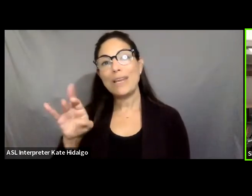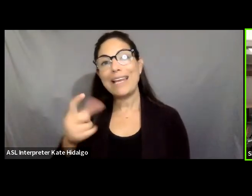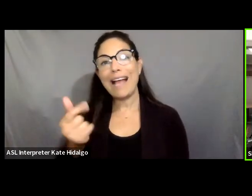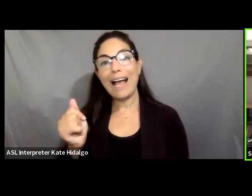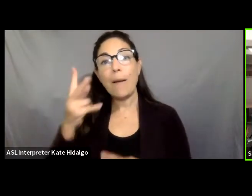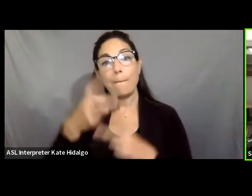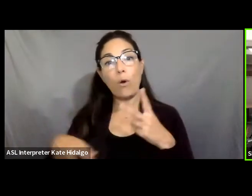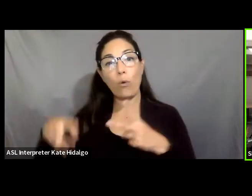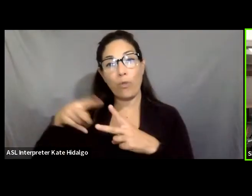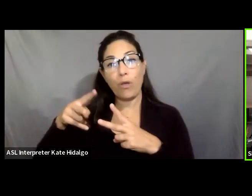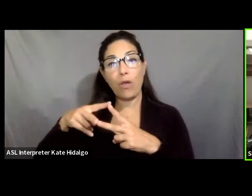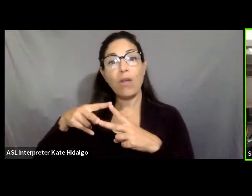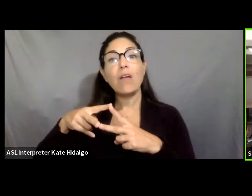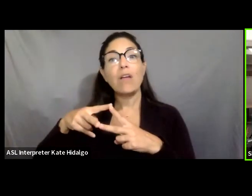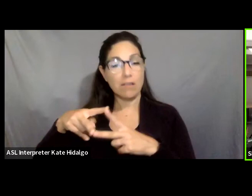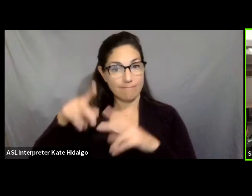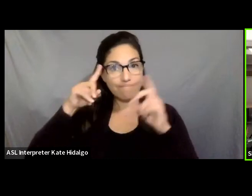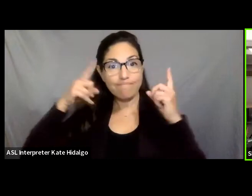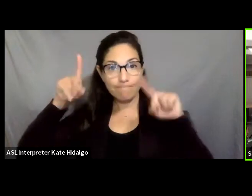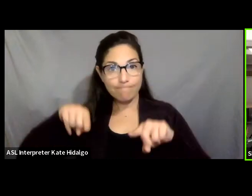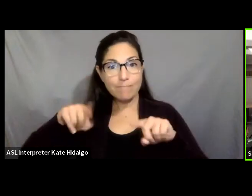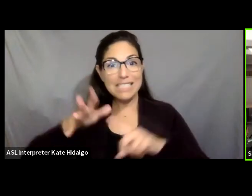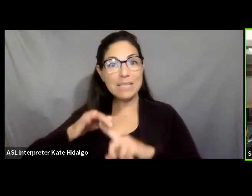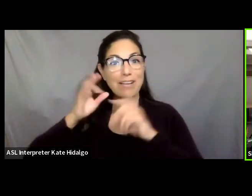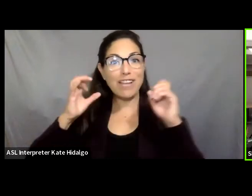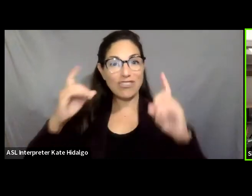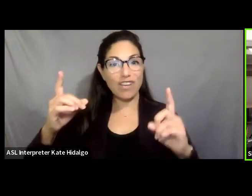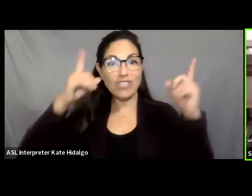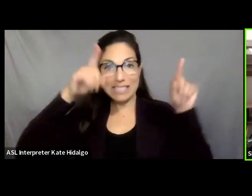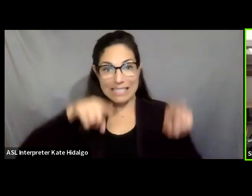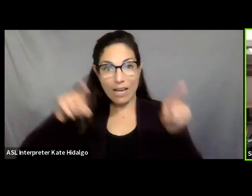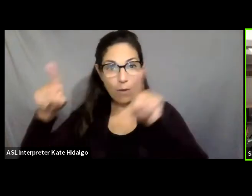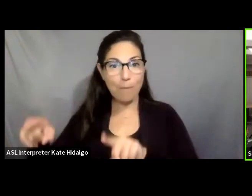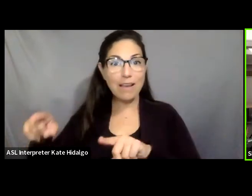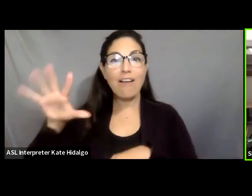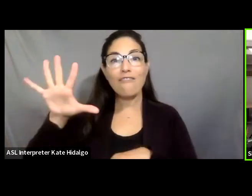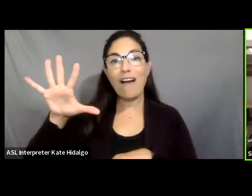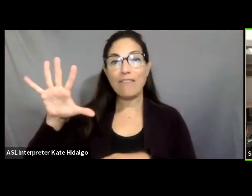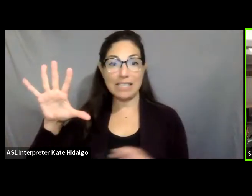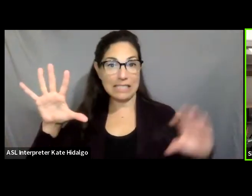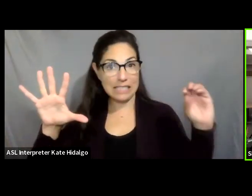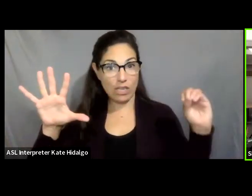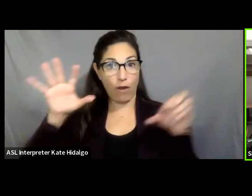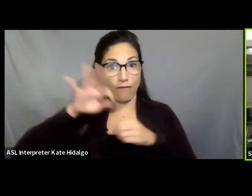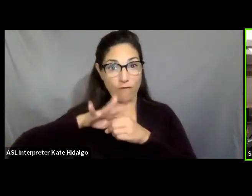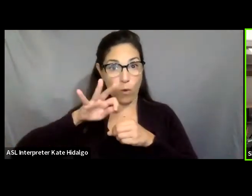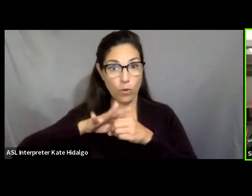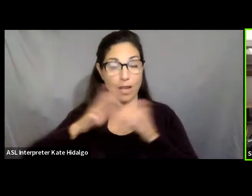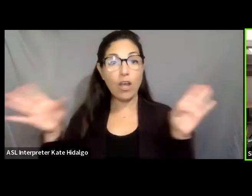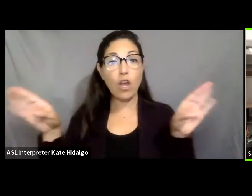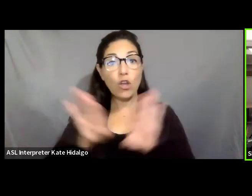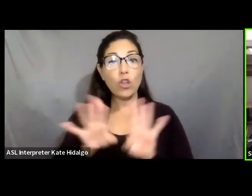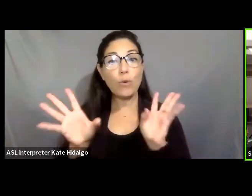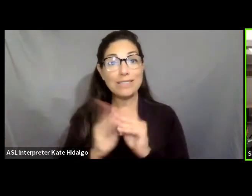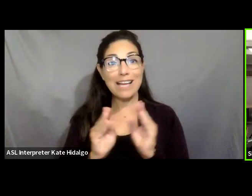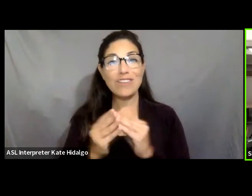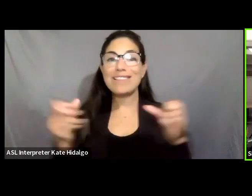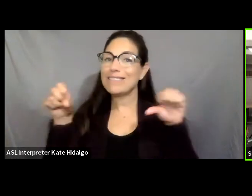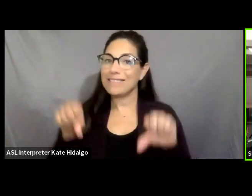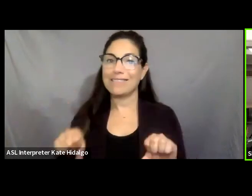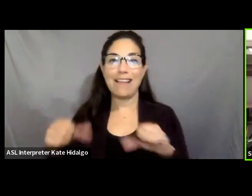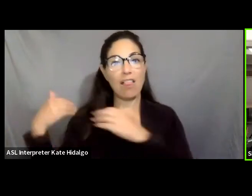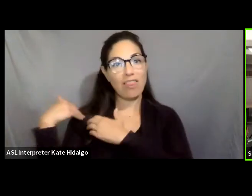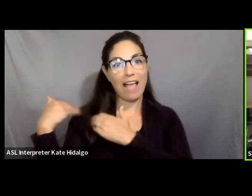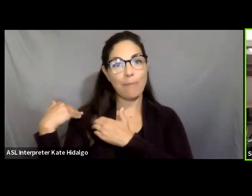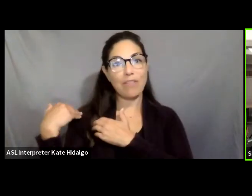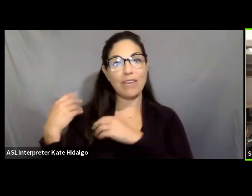to approve the 3 special education settlements with a vote of 5-0. In closed session, the board denied a liability